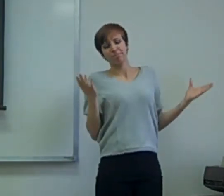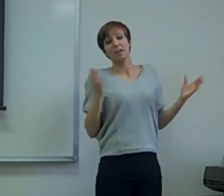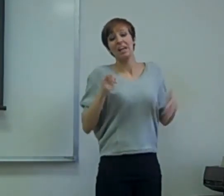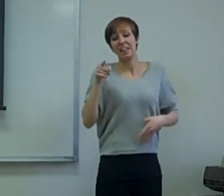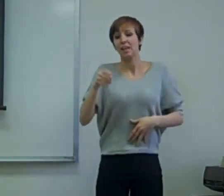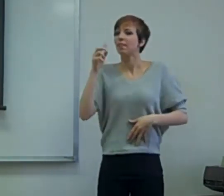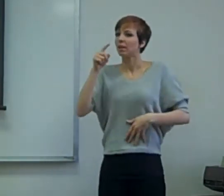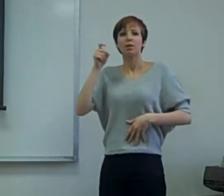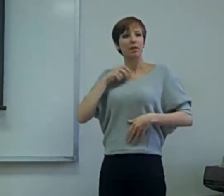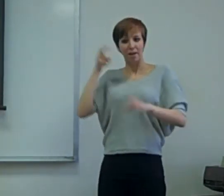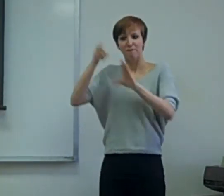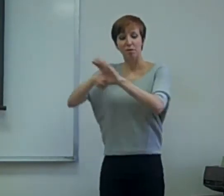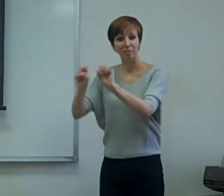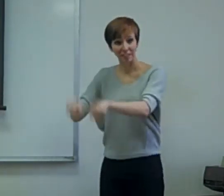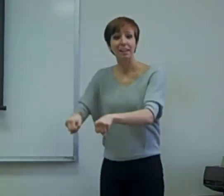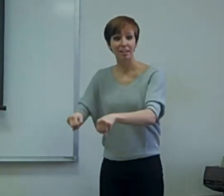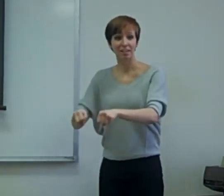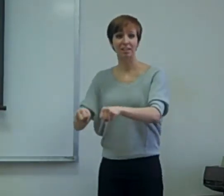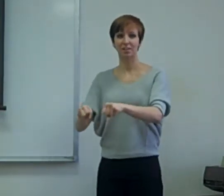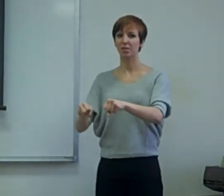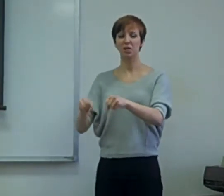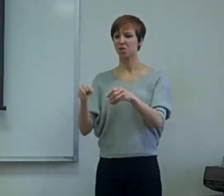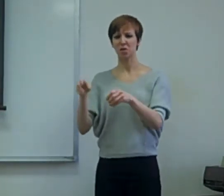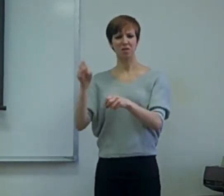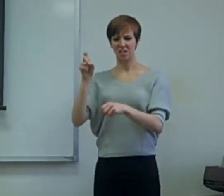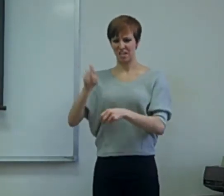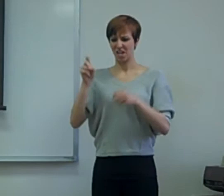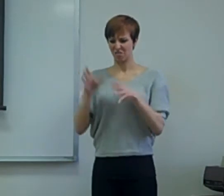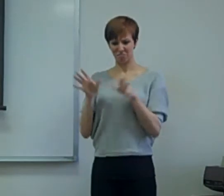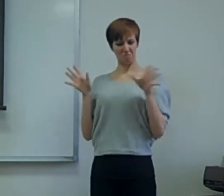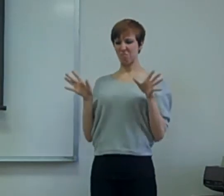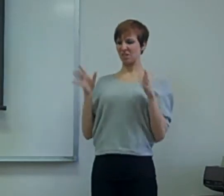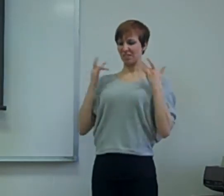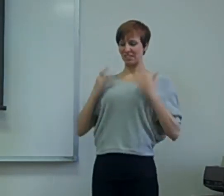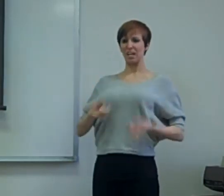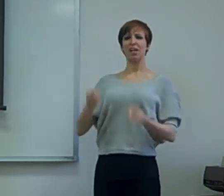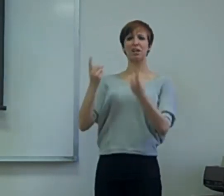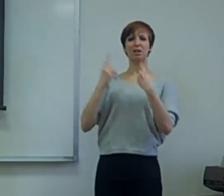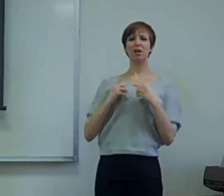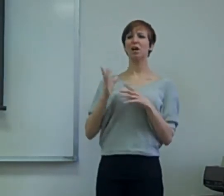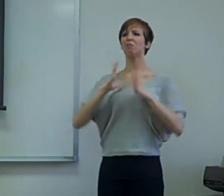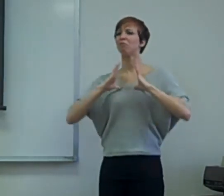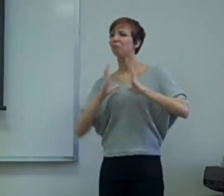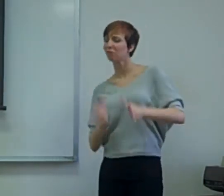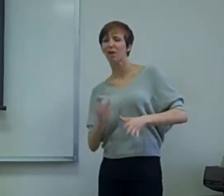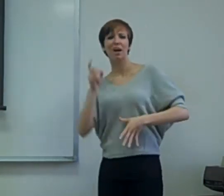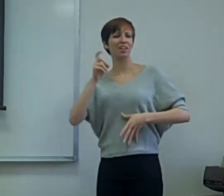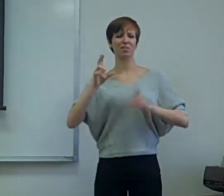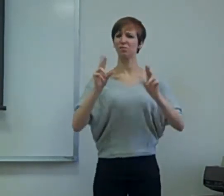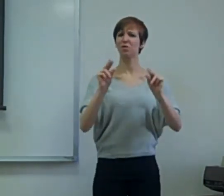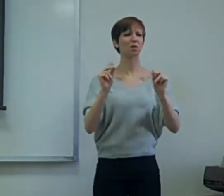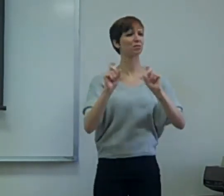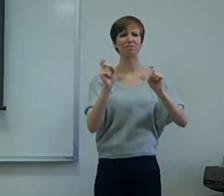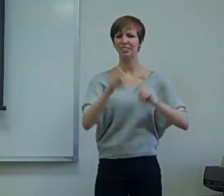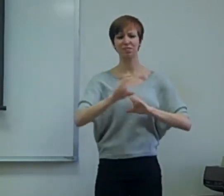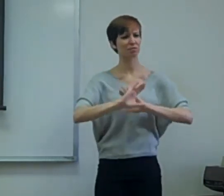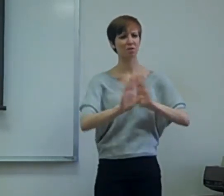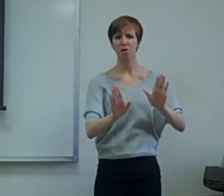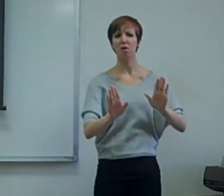do. Okay? You don't just have to sit back and wait for the sadness to come. You don't have to sit back and wait for the anger to come.